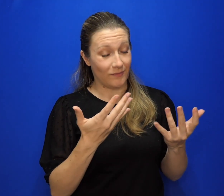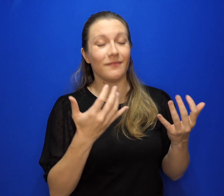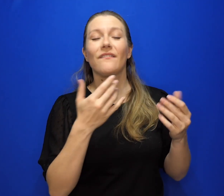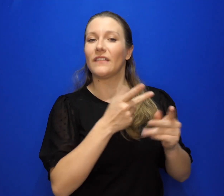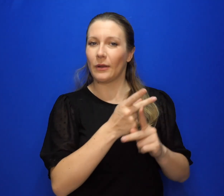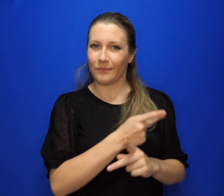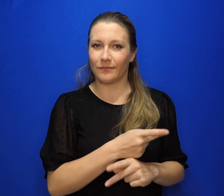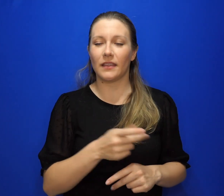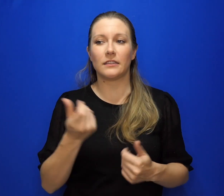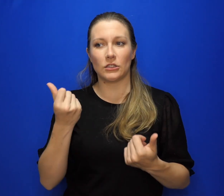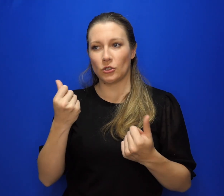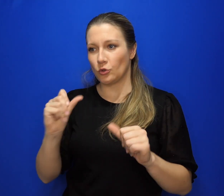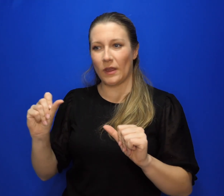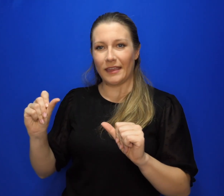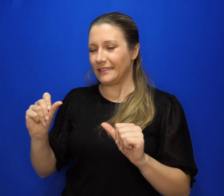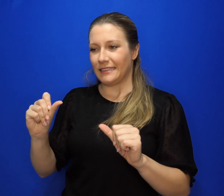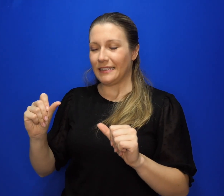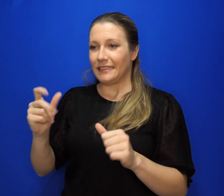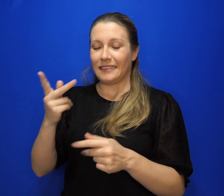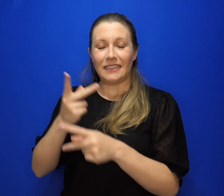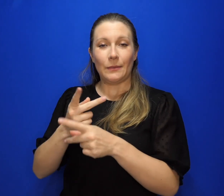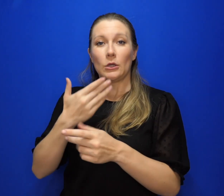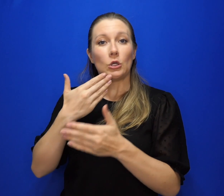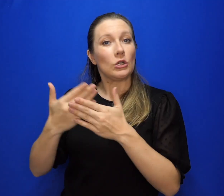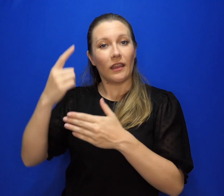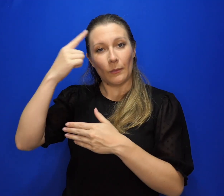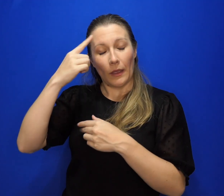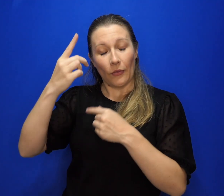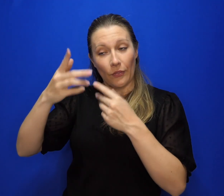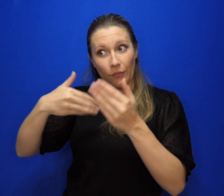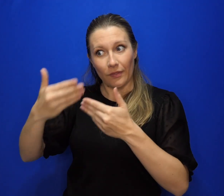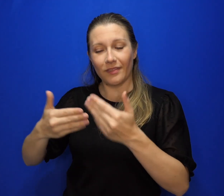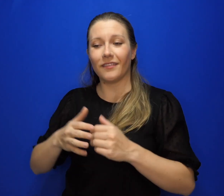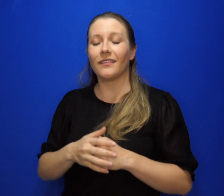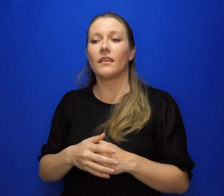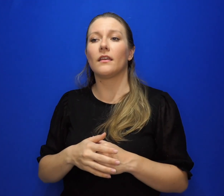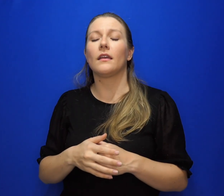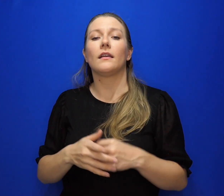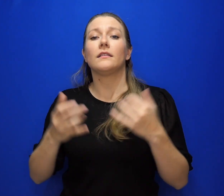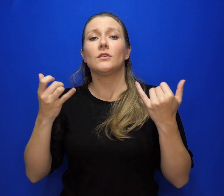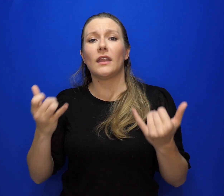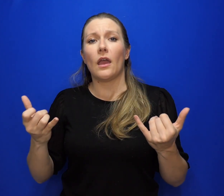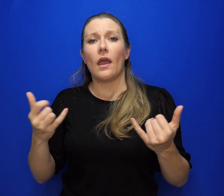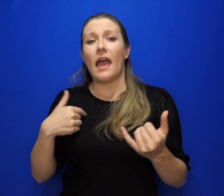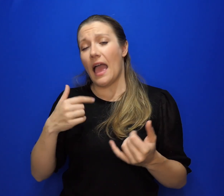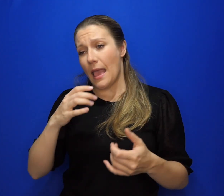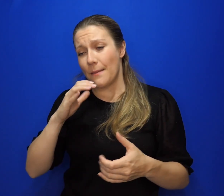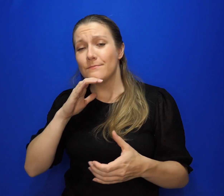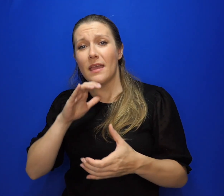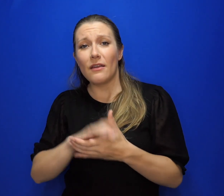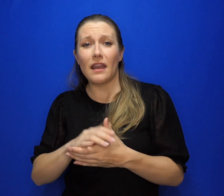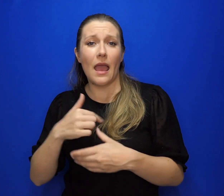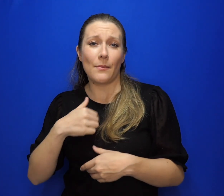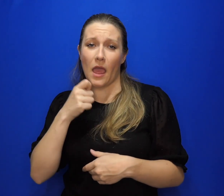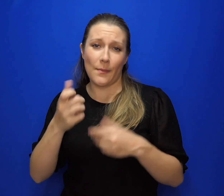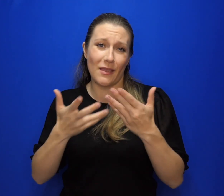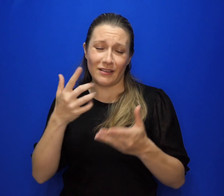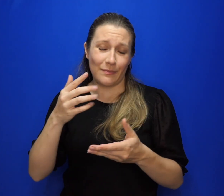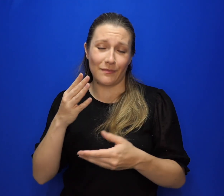best you can. Yeah. All right. Now, Jenny, let's do something. I'll just embarrass I'm married. I'm not embarrassed by this. Okay. I've seen a lot of Julia Roberts movies. I